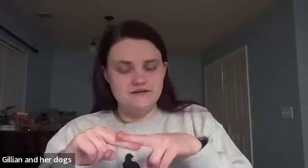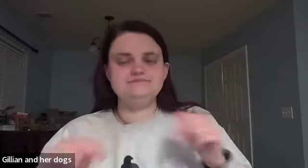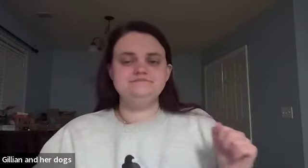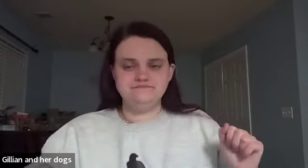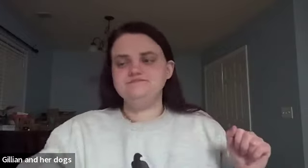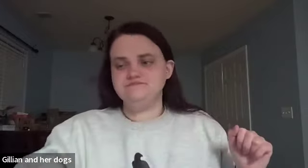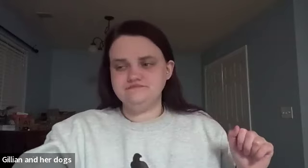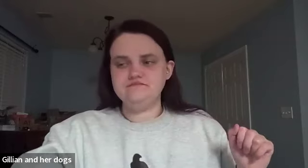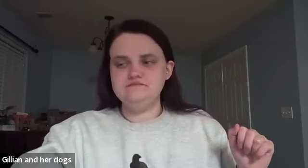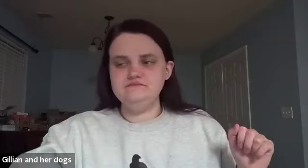fun.